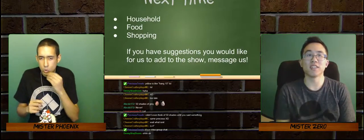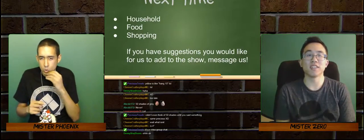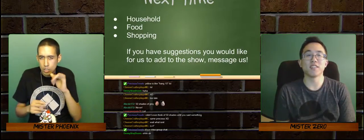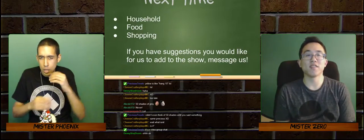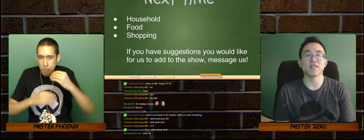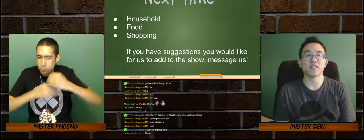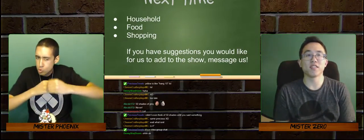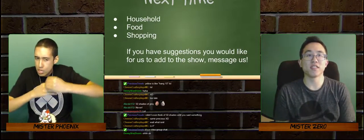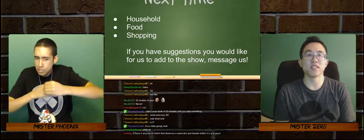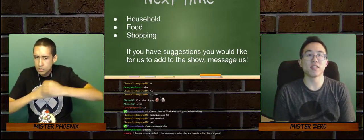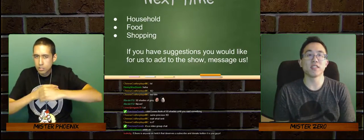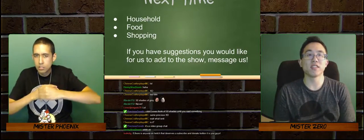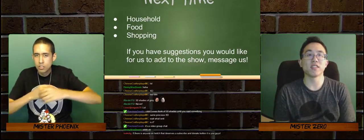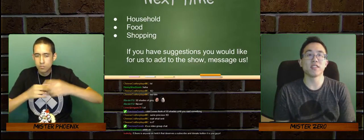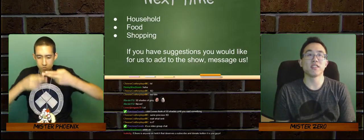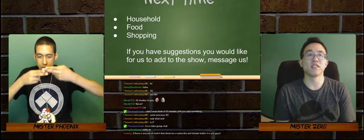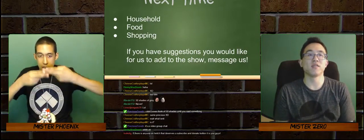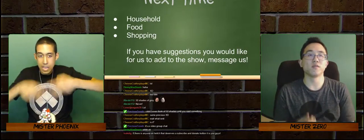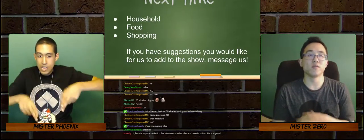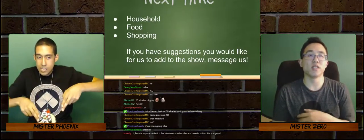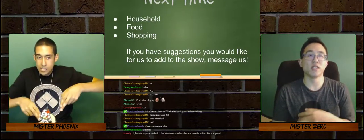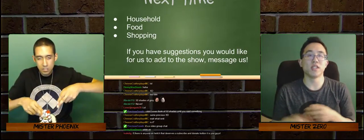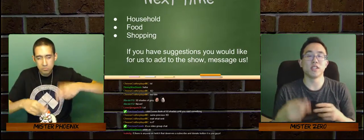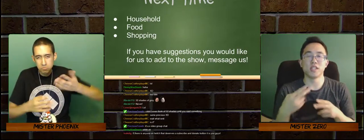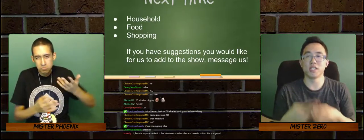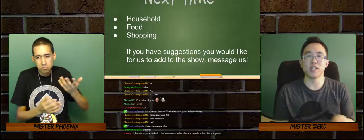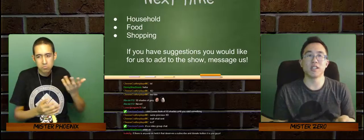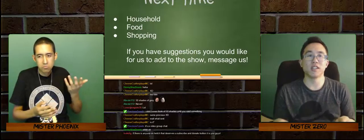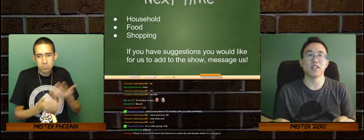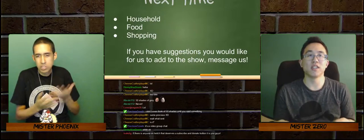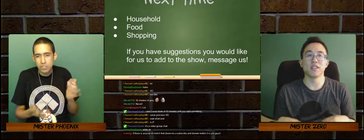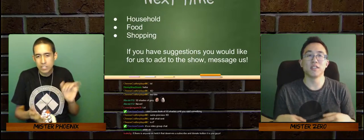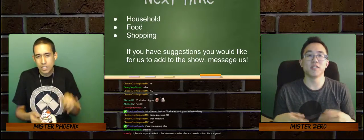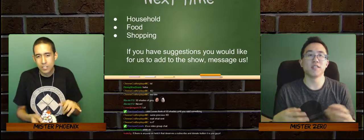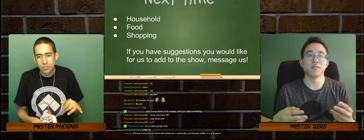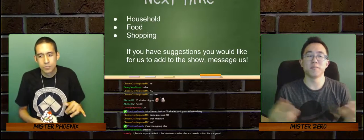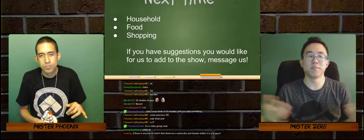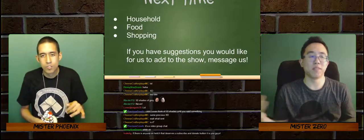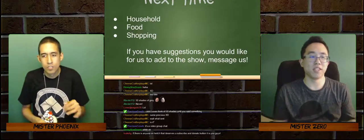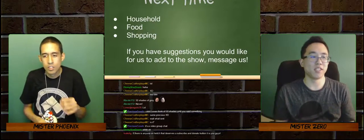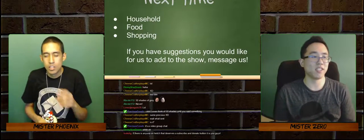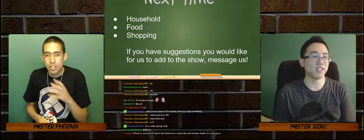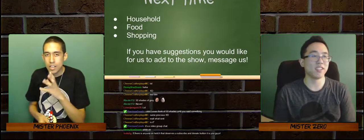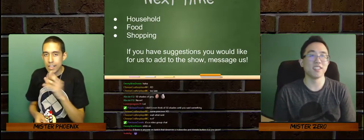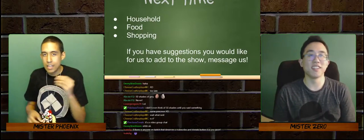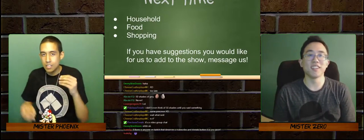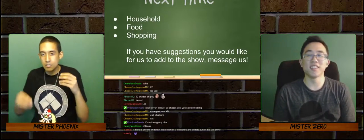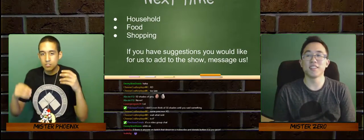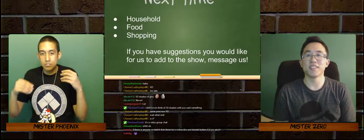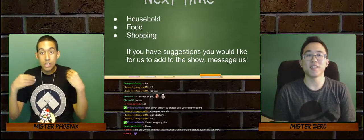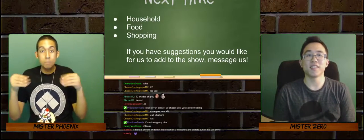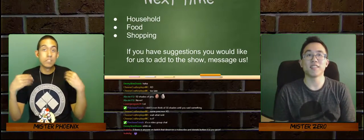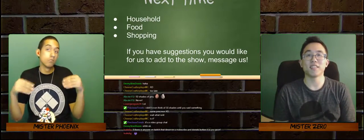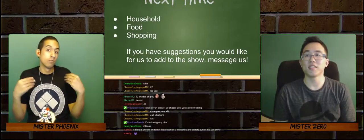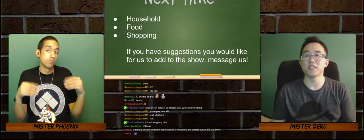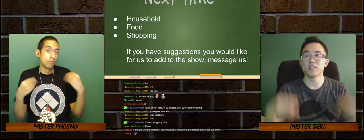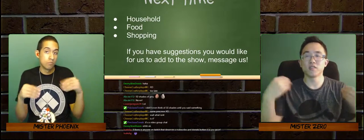food, like bread, eggs, stuff like that. And